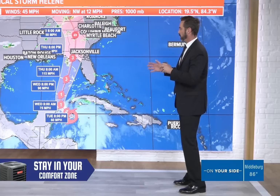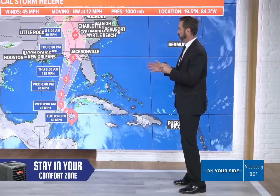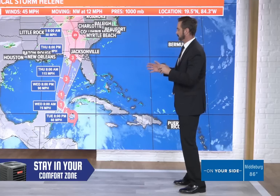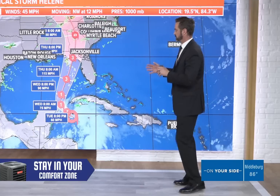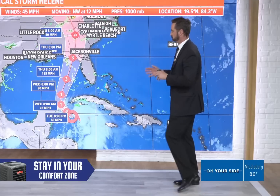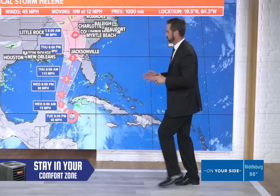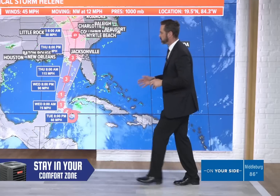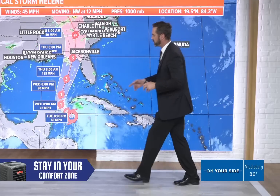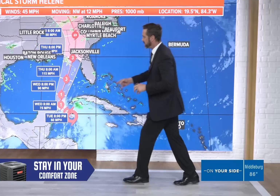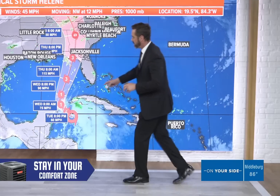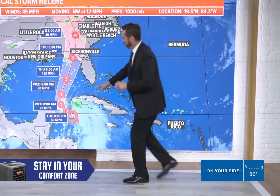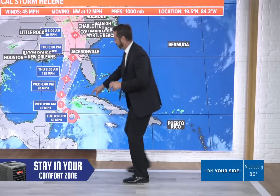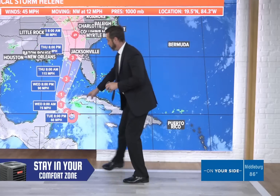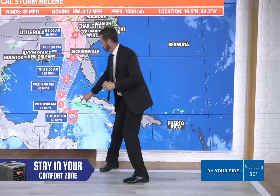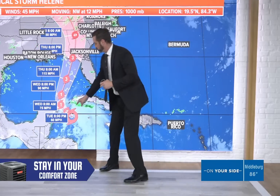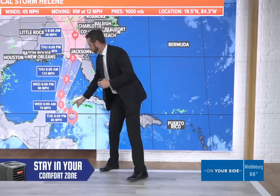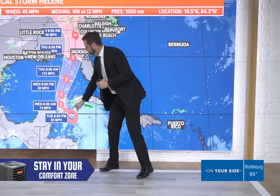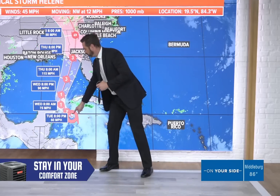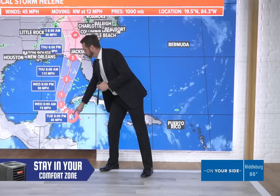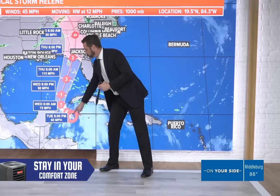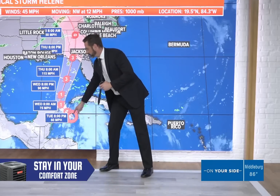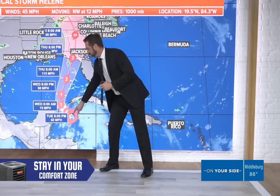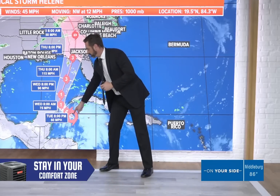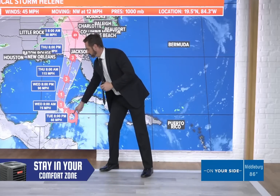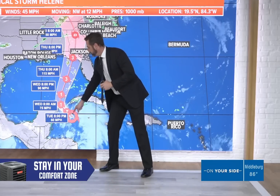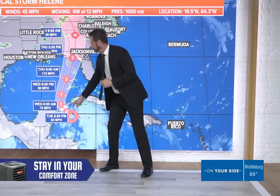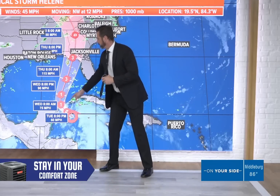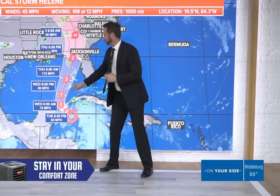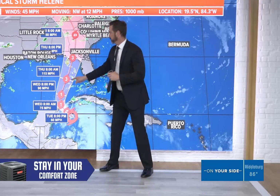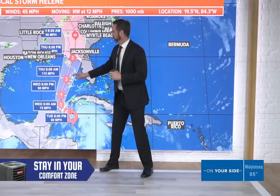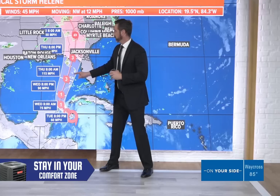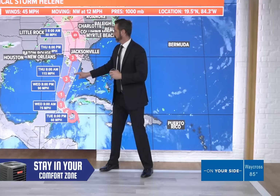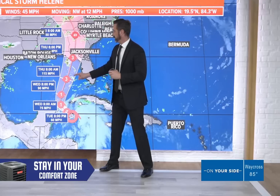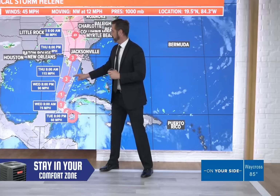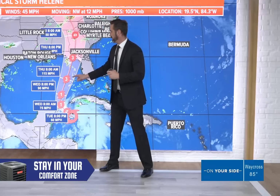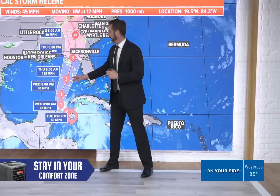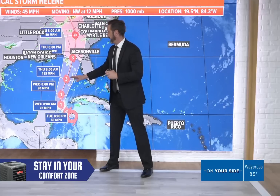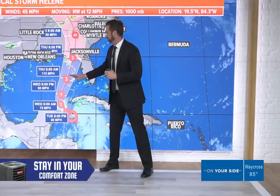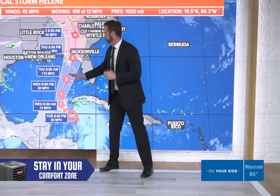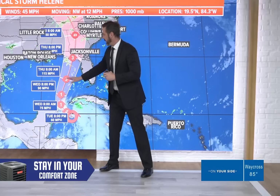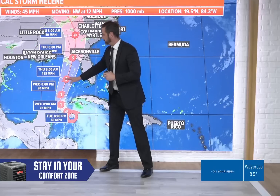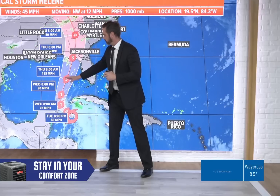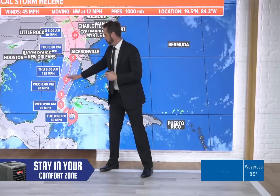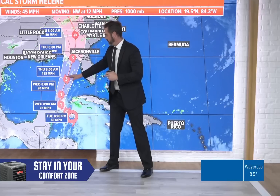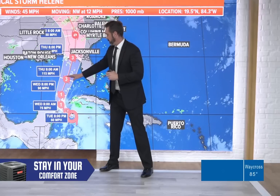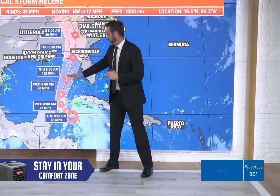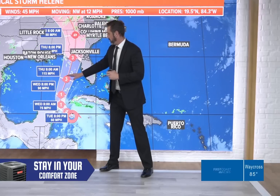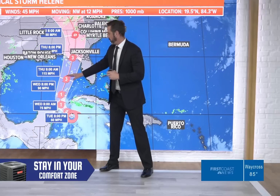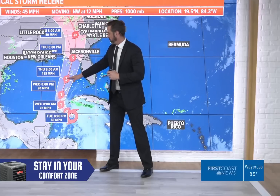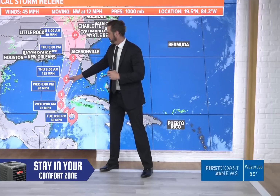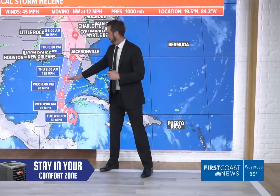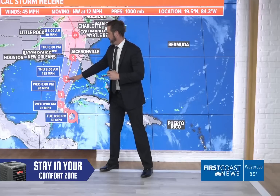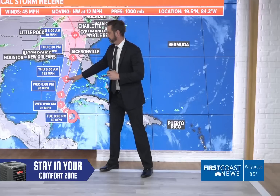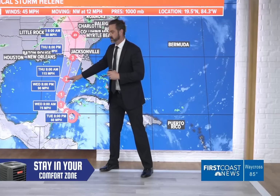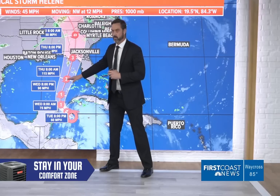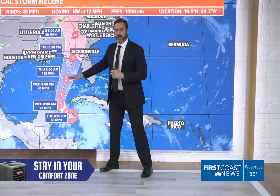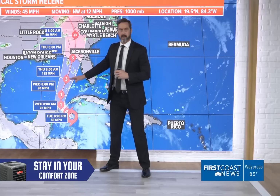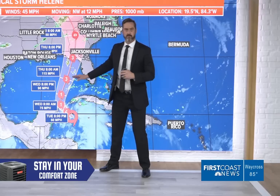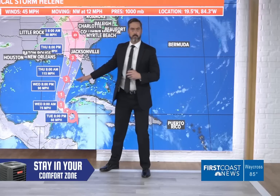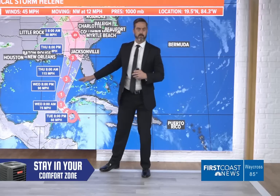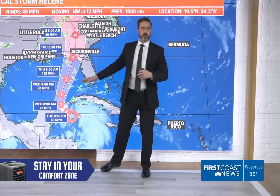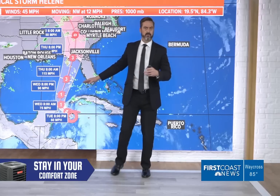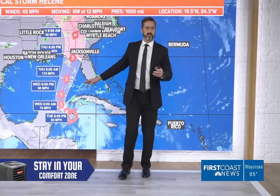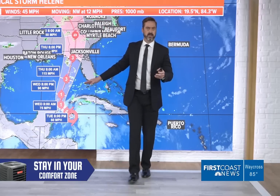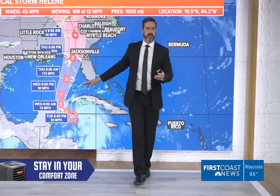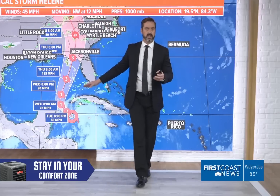there in the Gulf of Mexico. So this will be from tropical storm development to becoming a major hurricane. So we